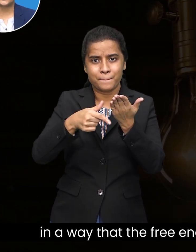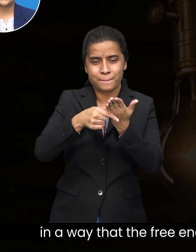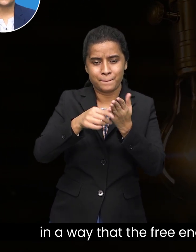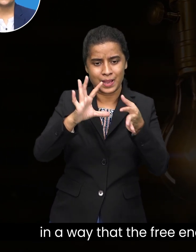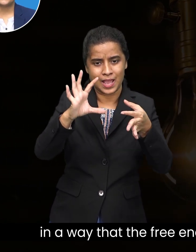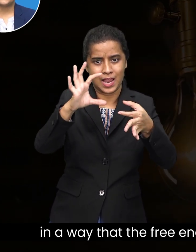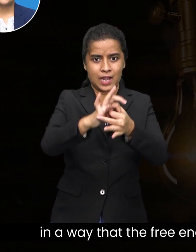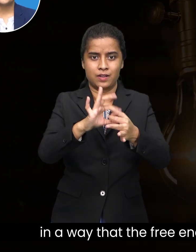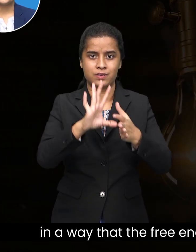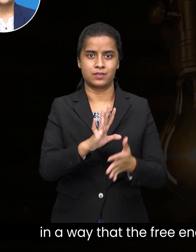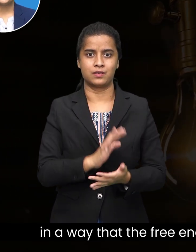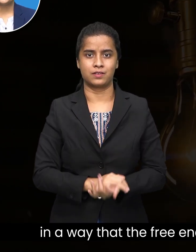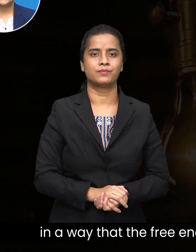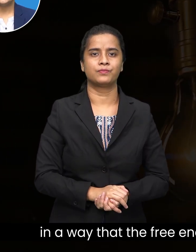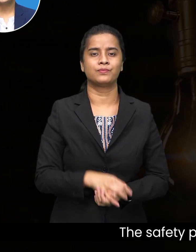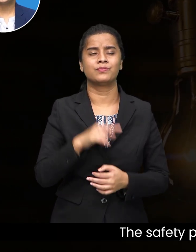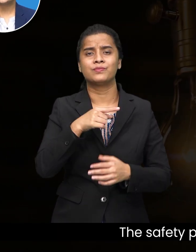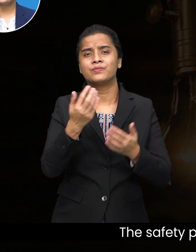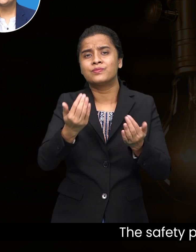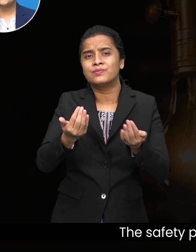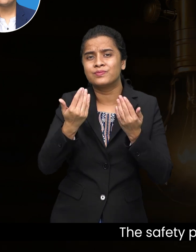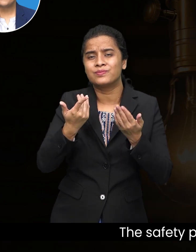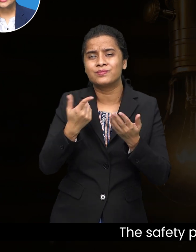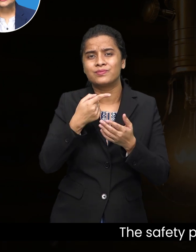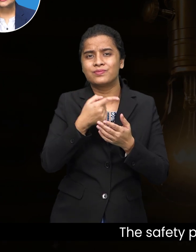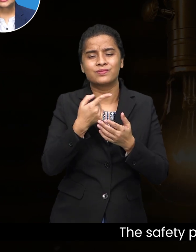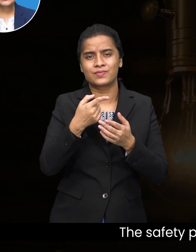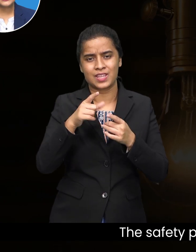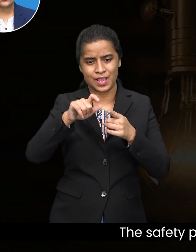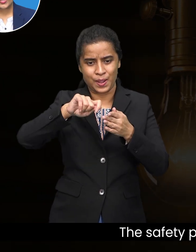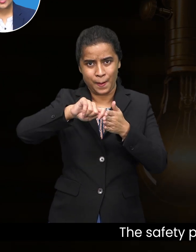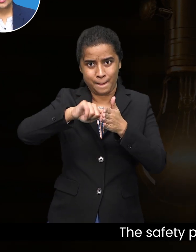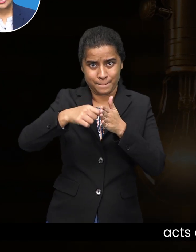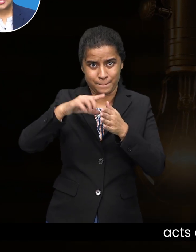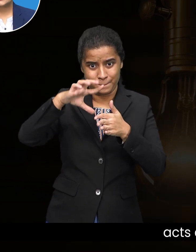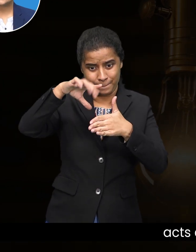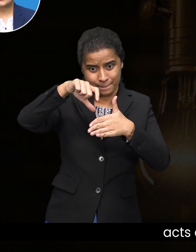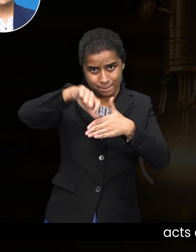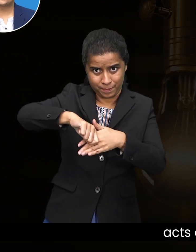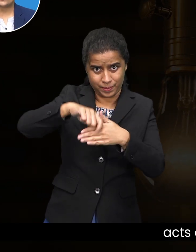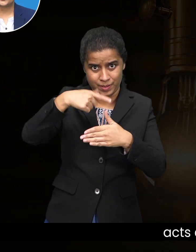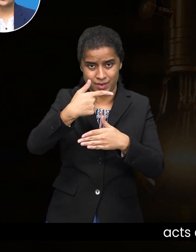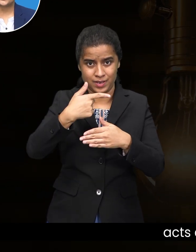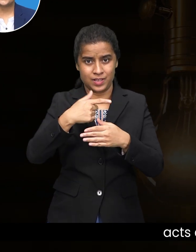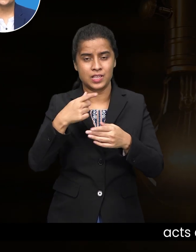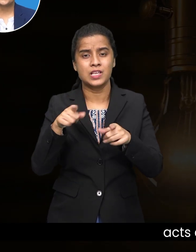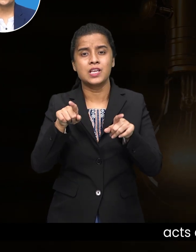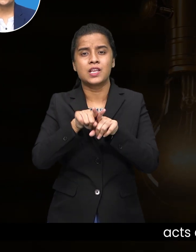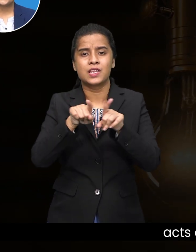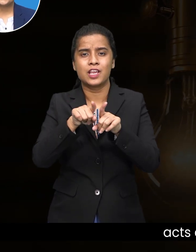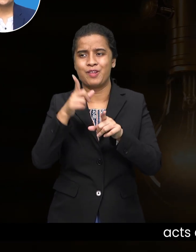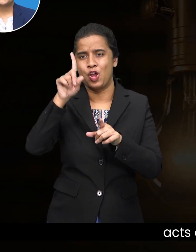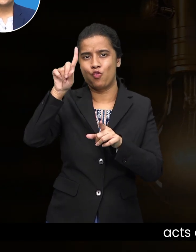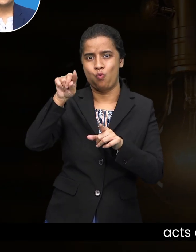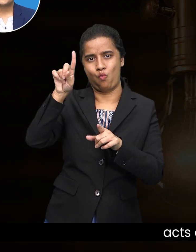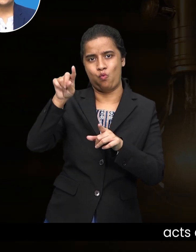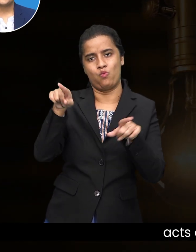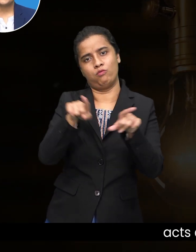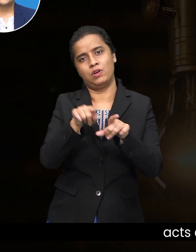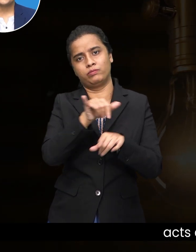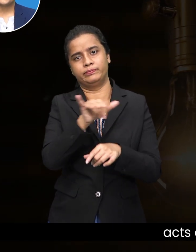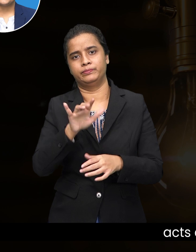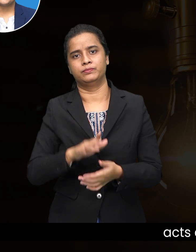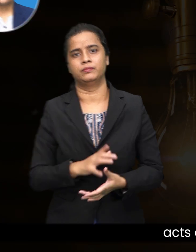touch it. The safety pin fixed in this way acts as a switch.